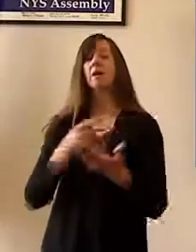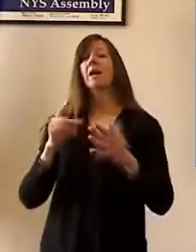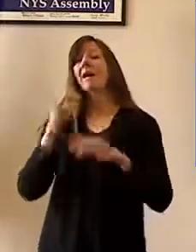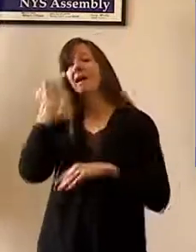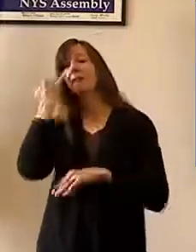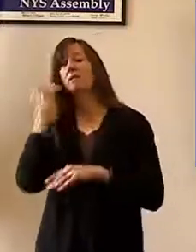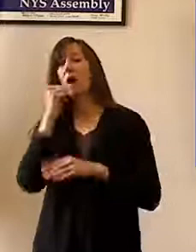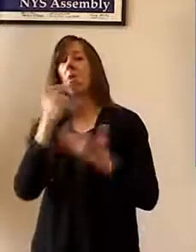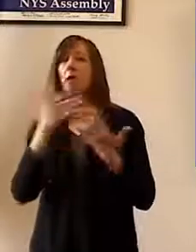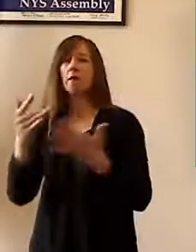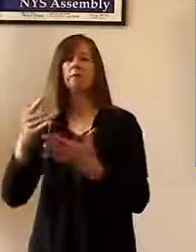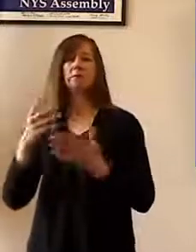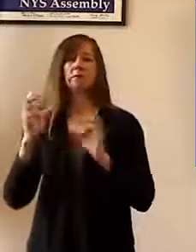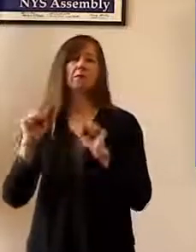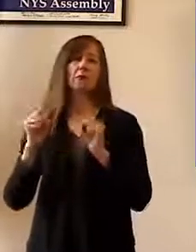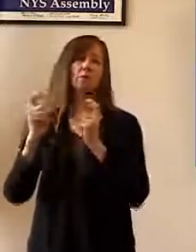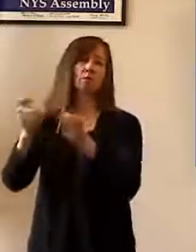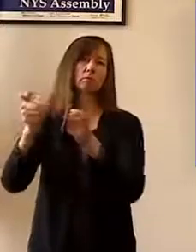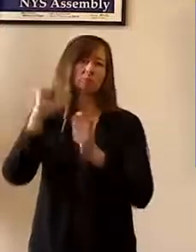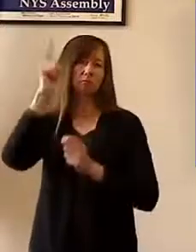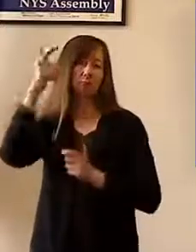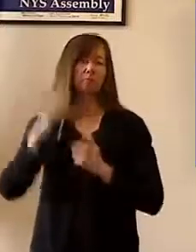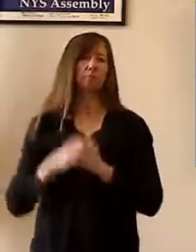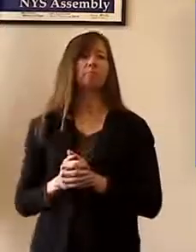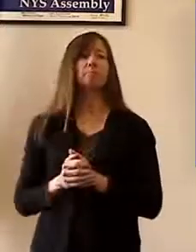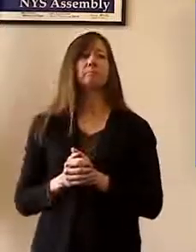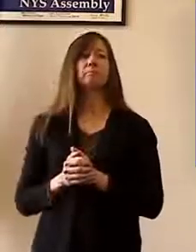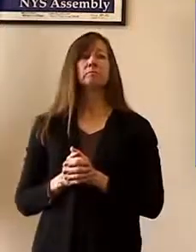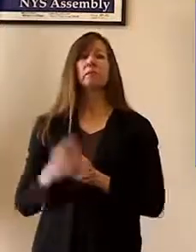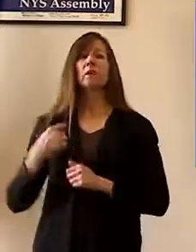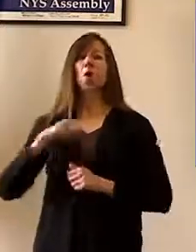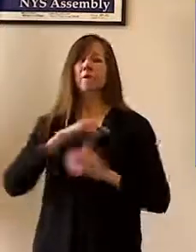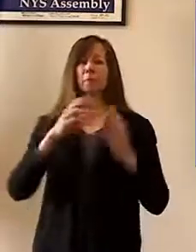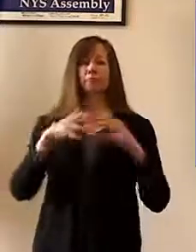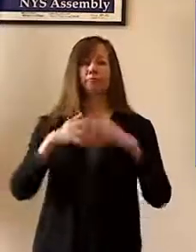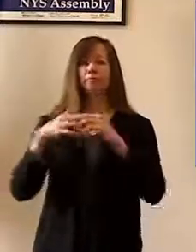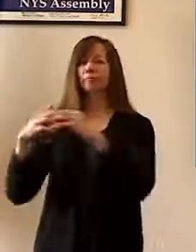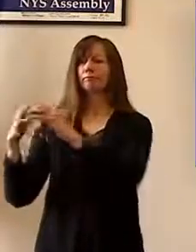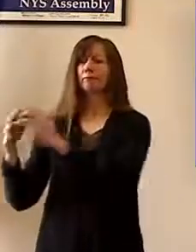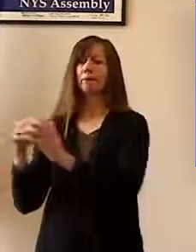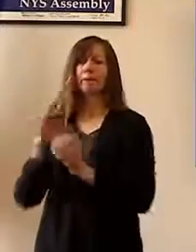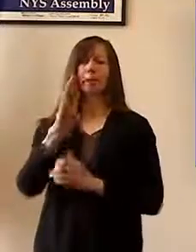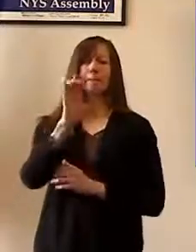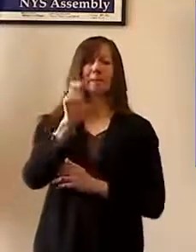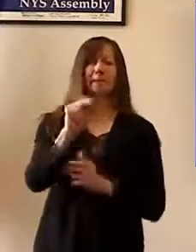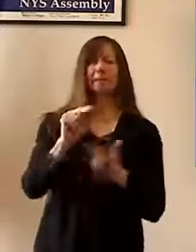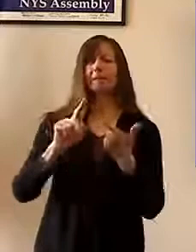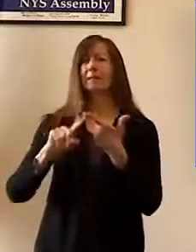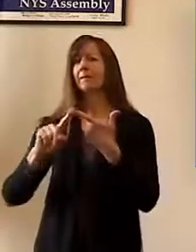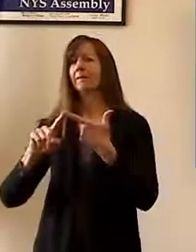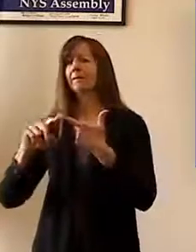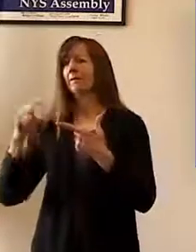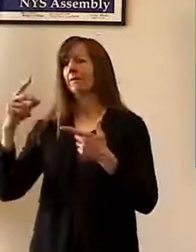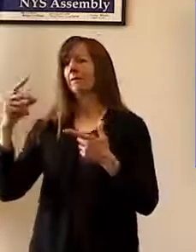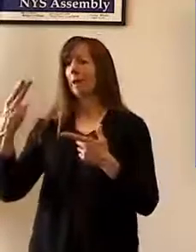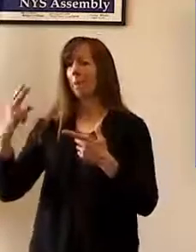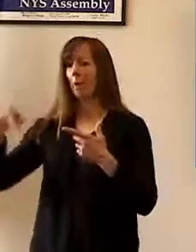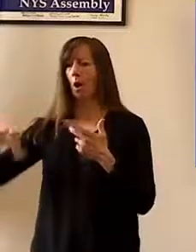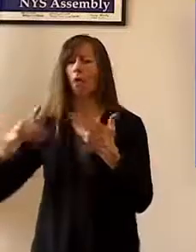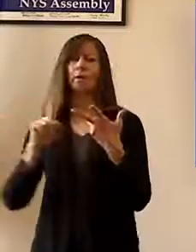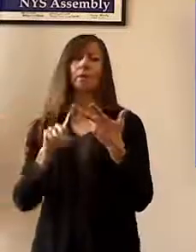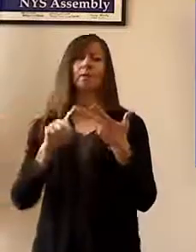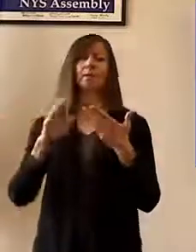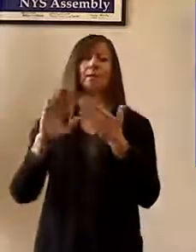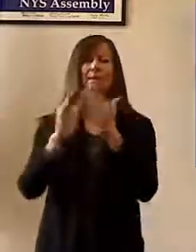with those pop-up clinics, very productive. We've been to Beacon, East Fishkill, Hyde Park, City of Poughkeepsie, Pine Plains. It's